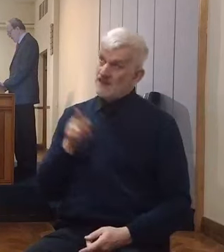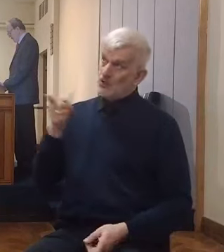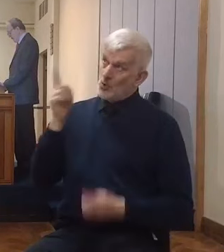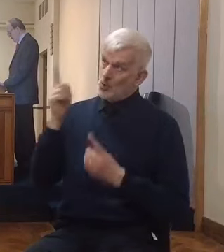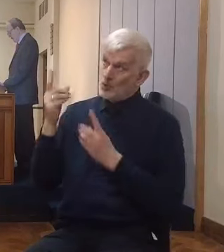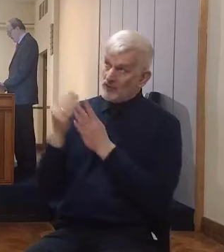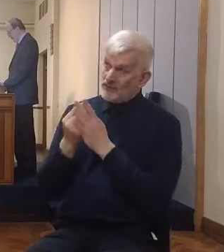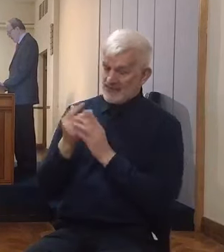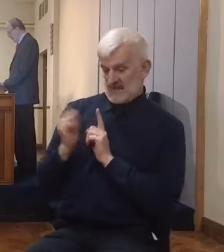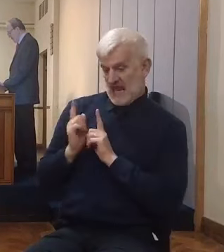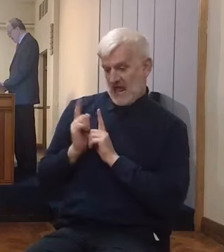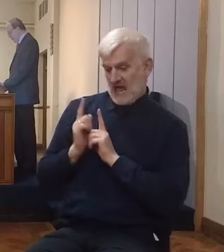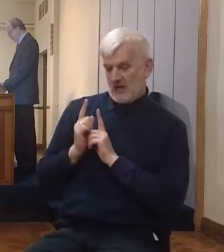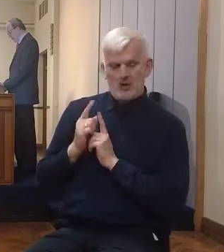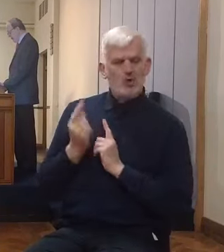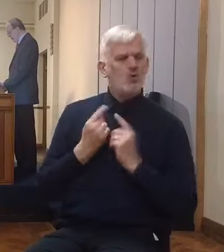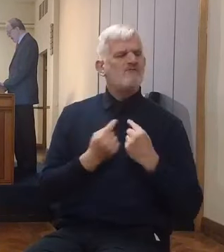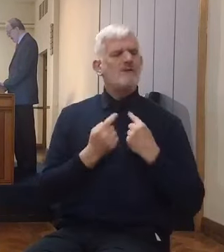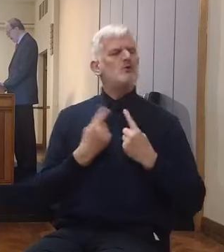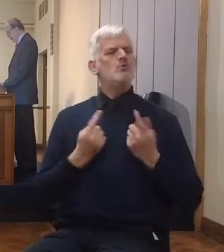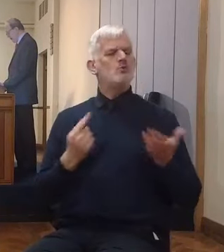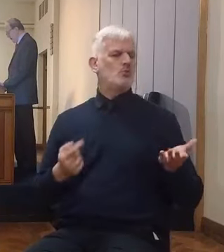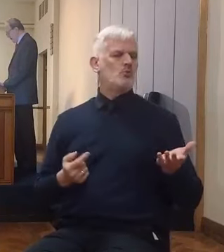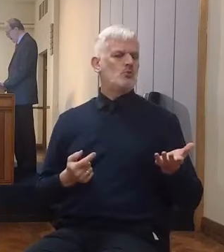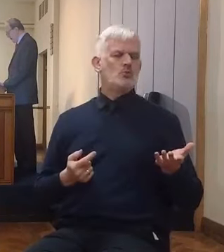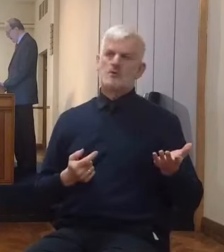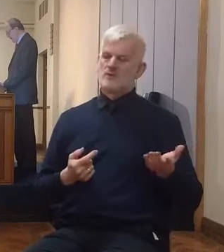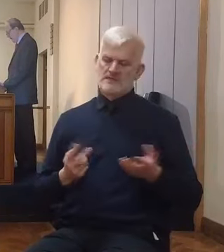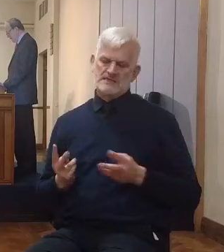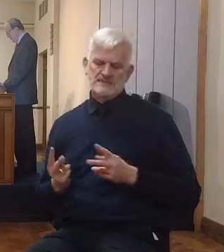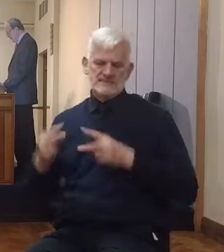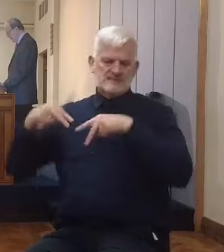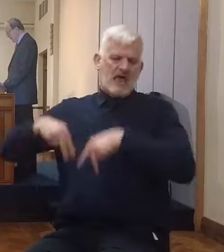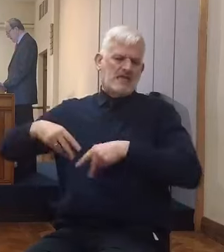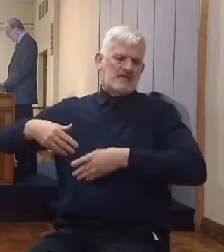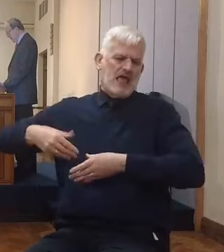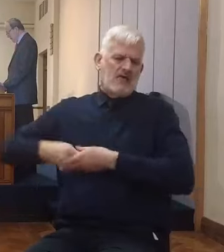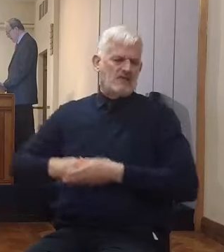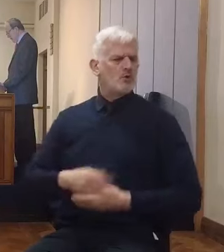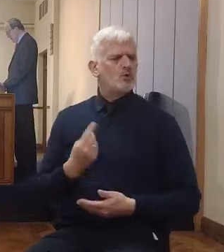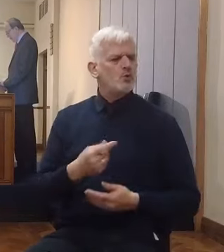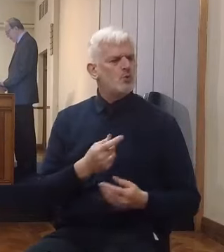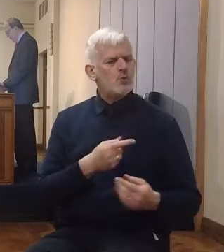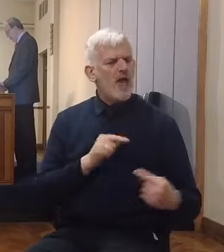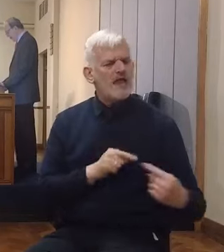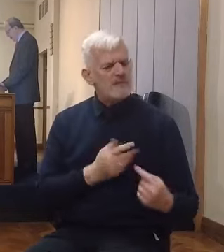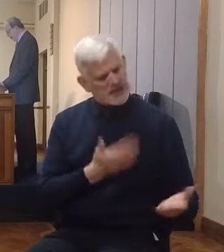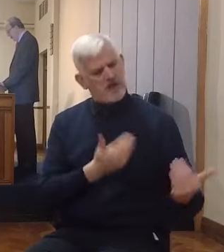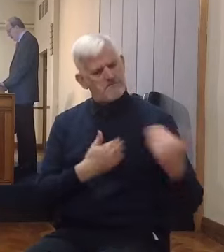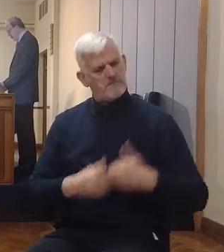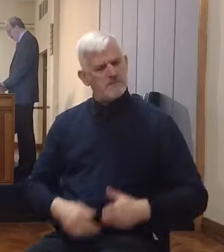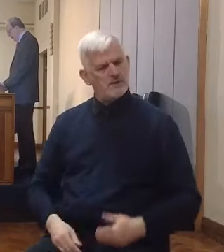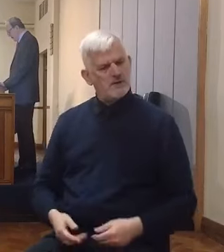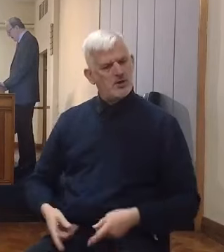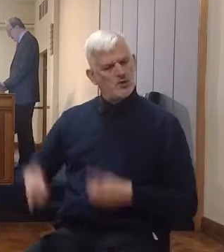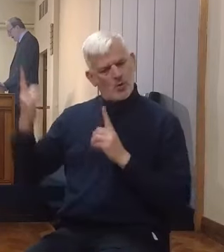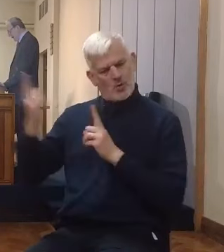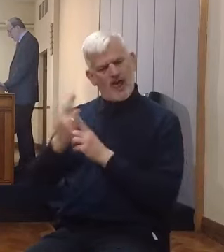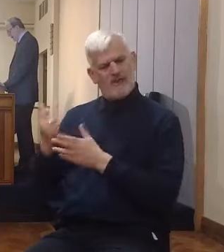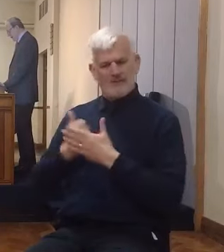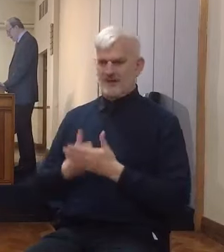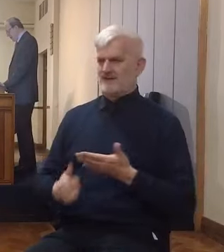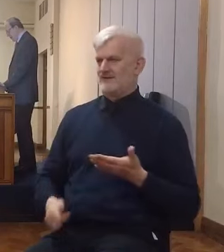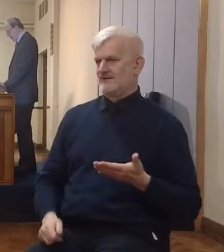us stand together. Who is mine adversary? Let him come near to me. Behold, the Lord God will help